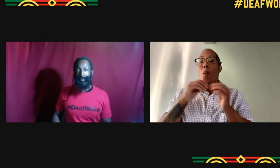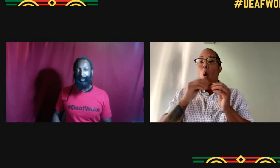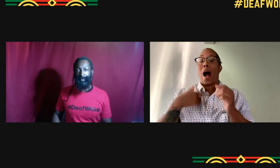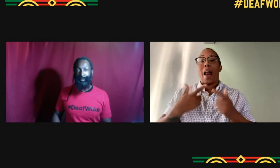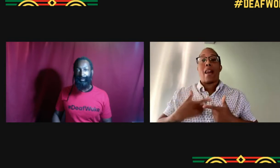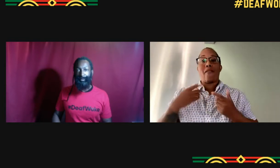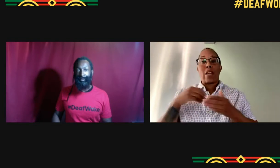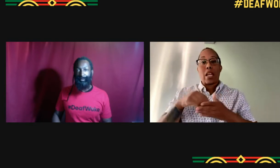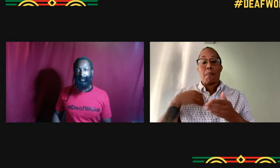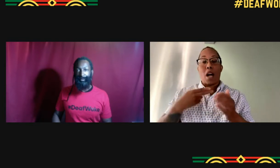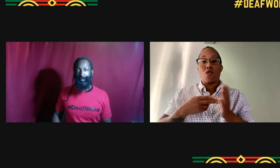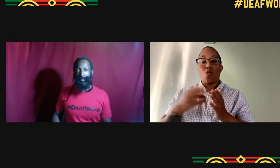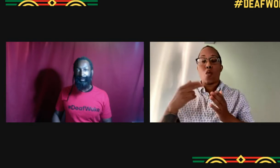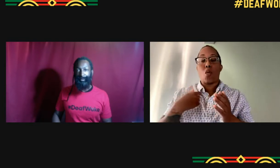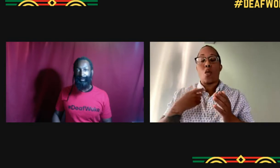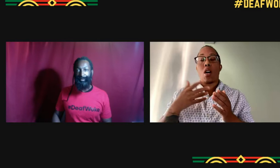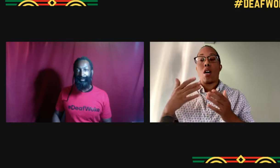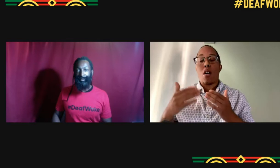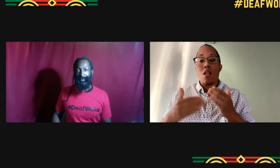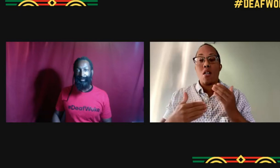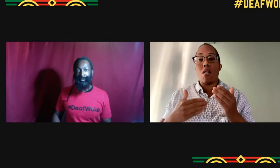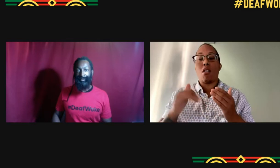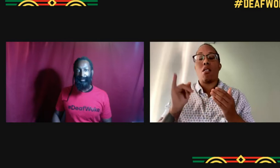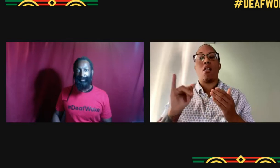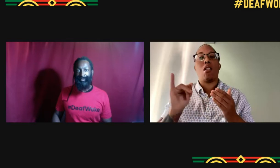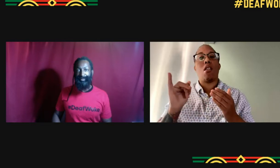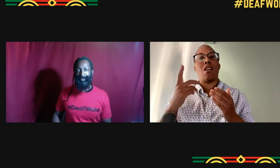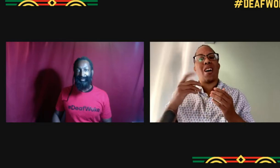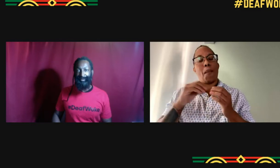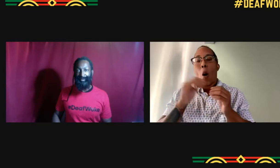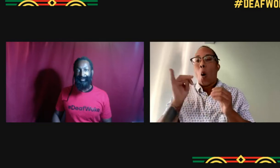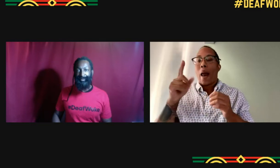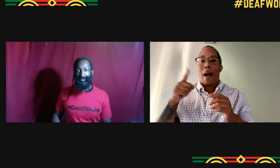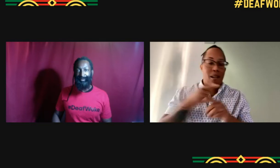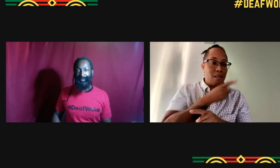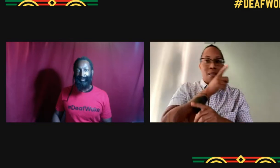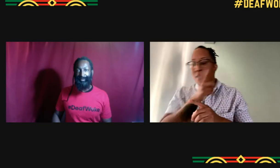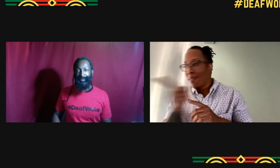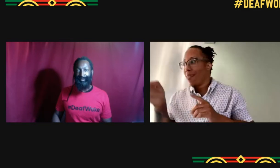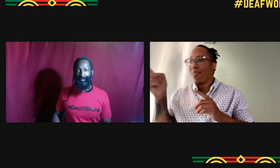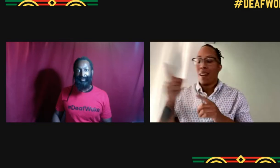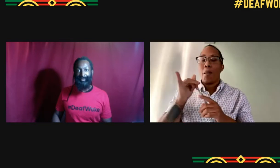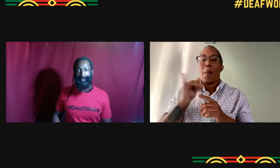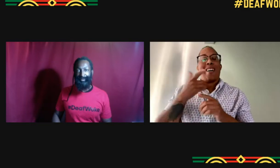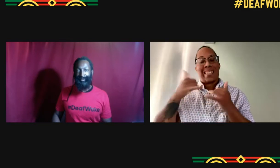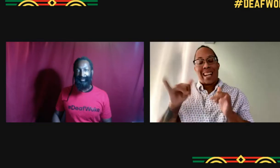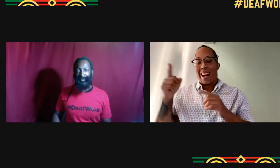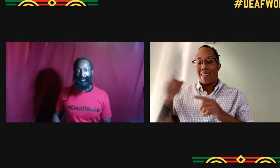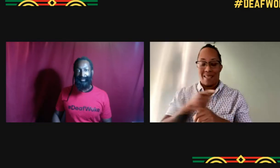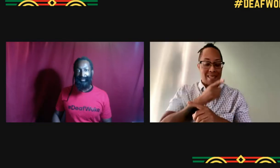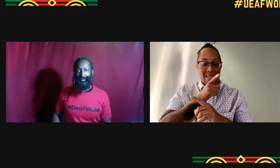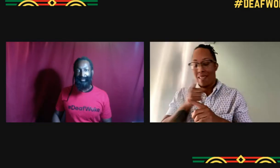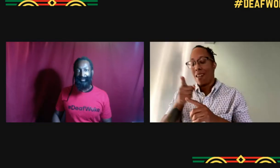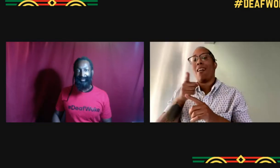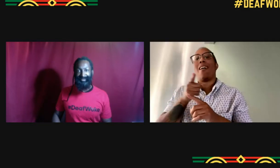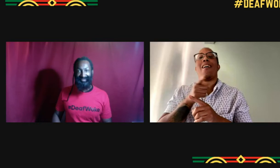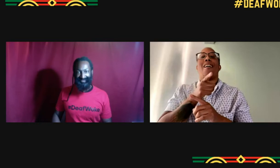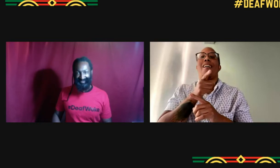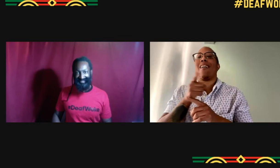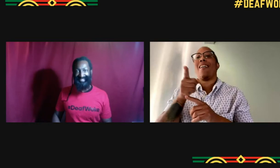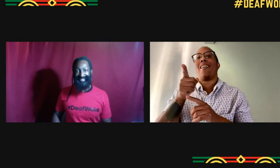I find I have more acceptance for myself. The more I live in my truth. You know, the more